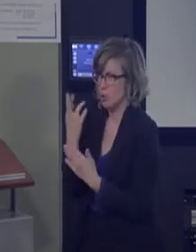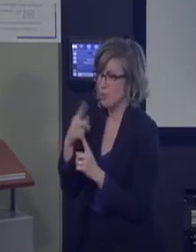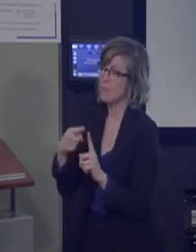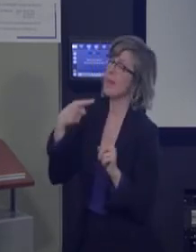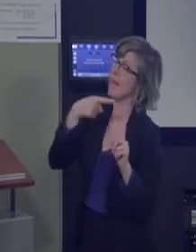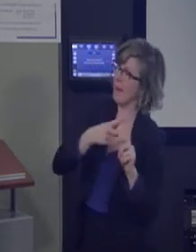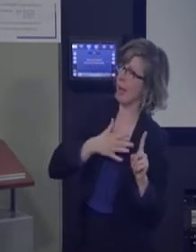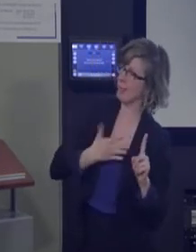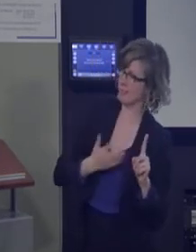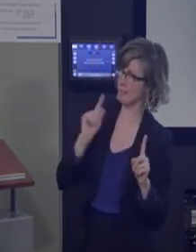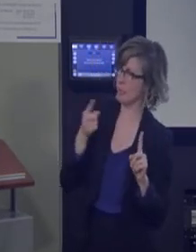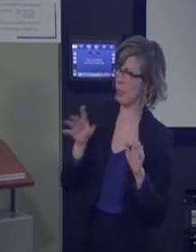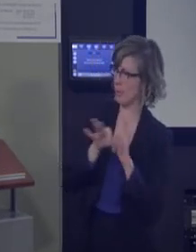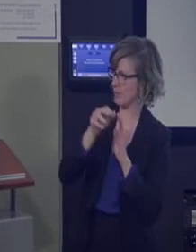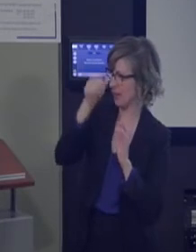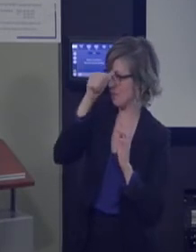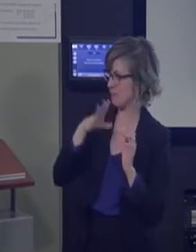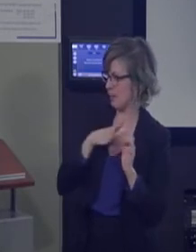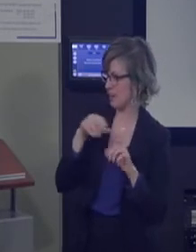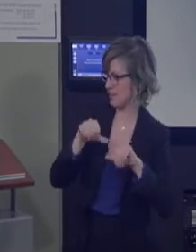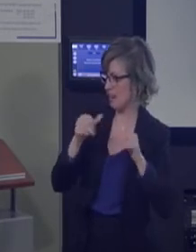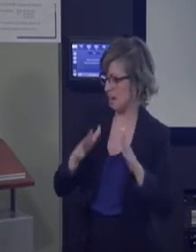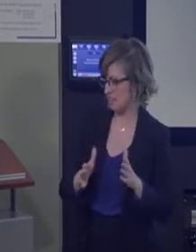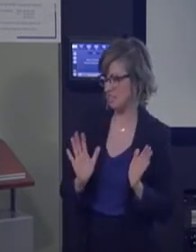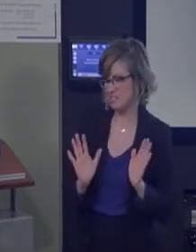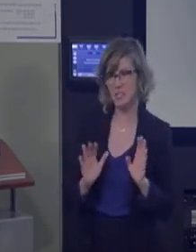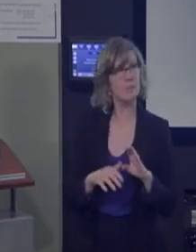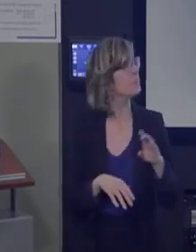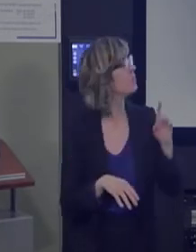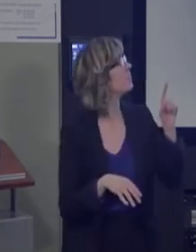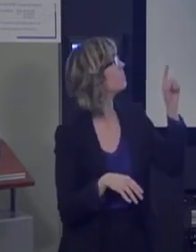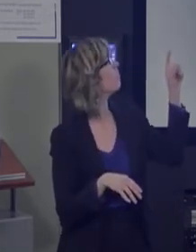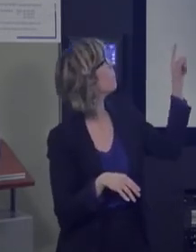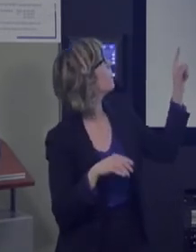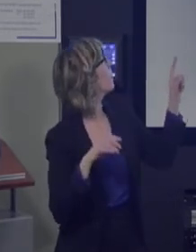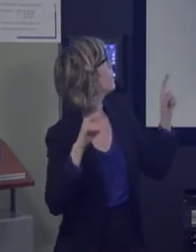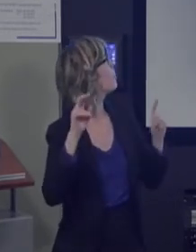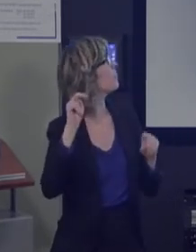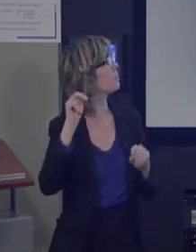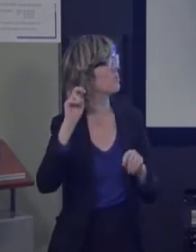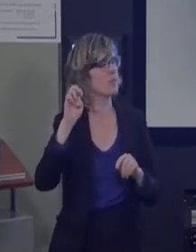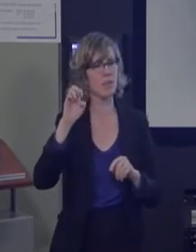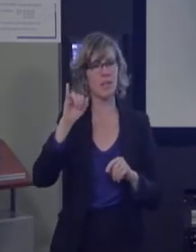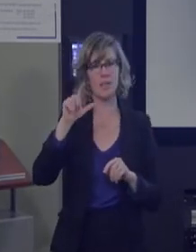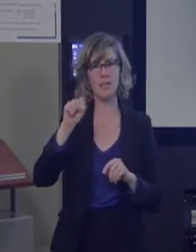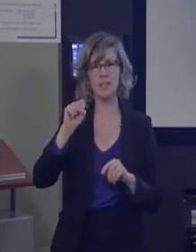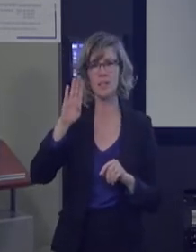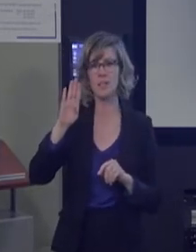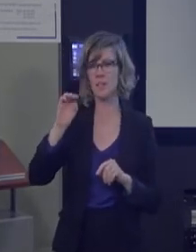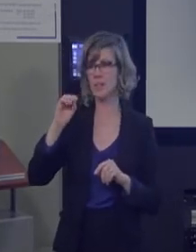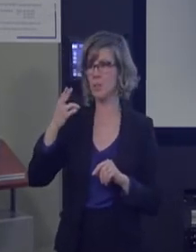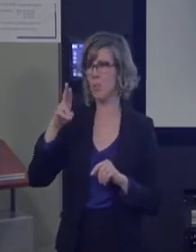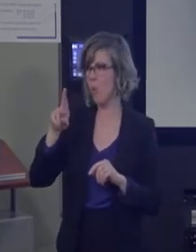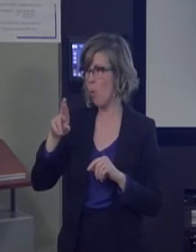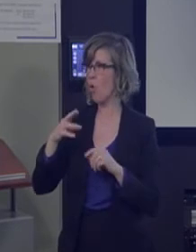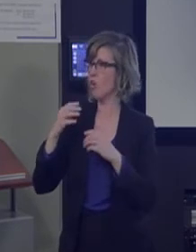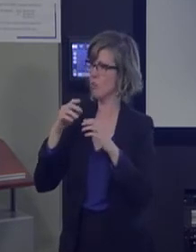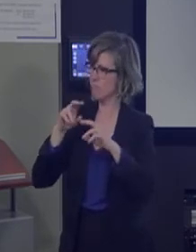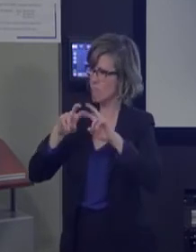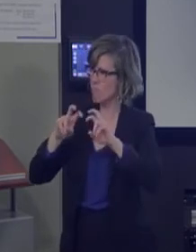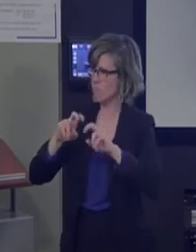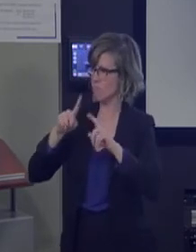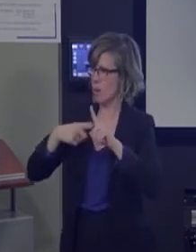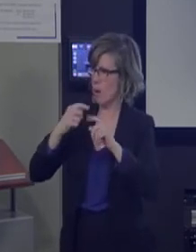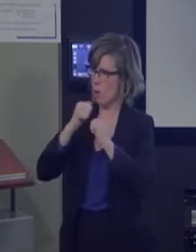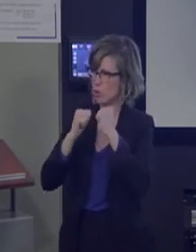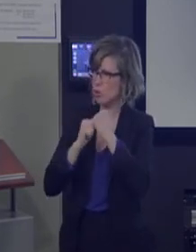only chose male scientists. And over here, he put Niels Bohr, wants to do research on the structure of matter, has